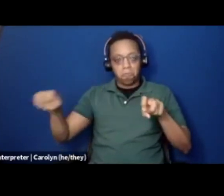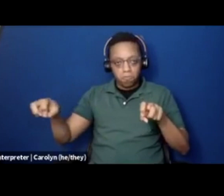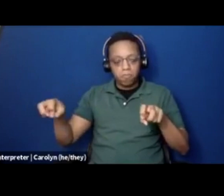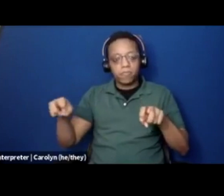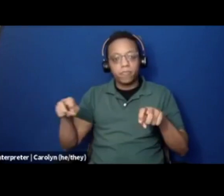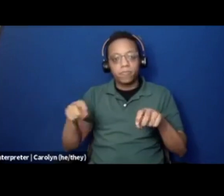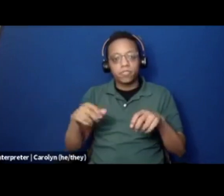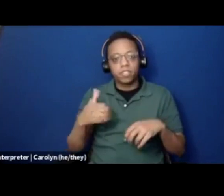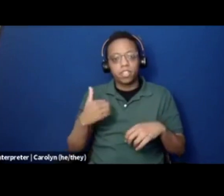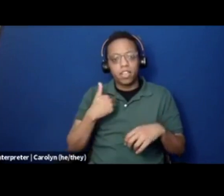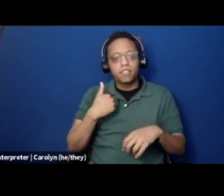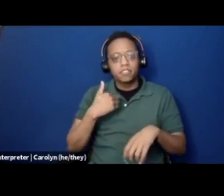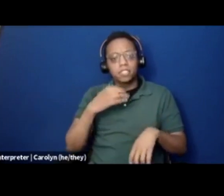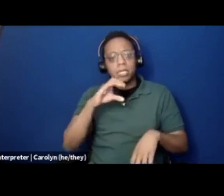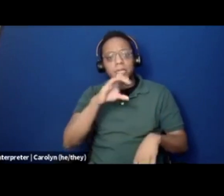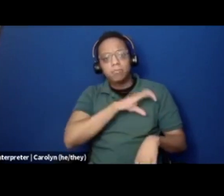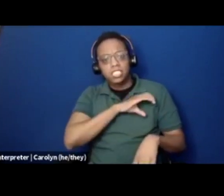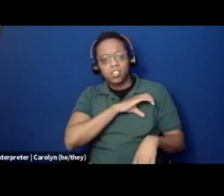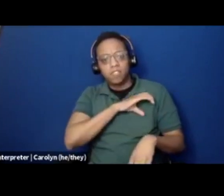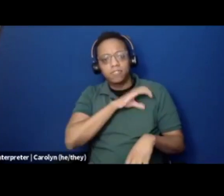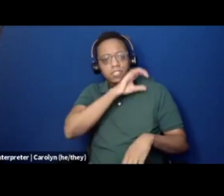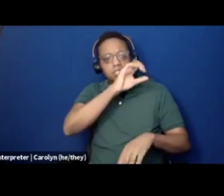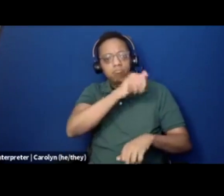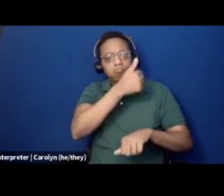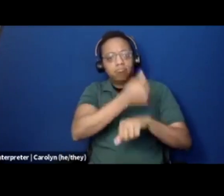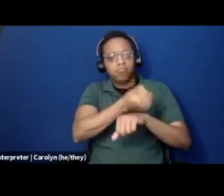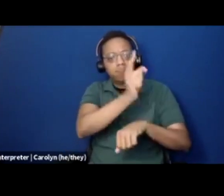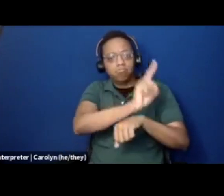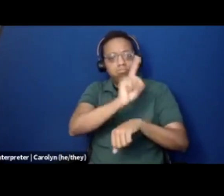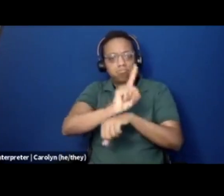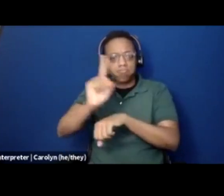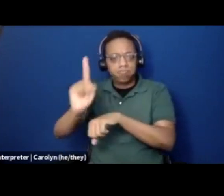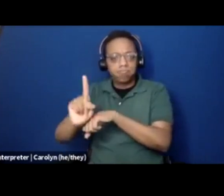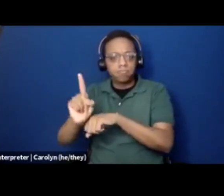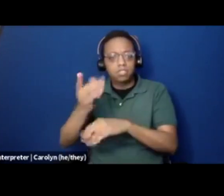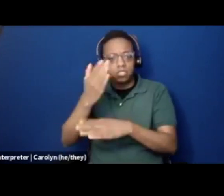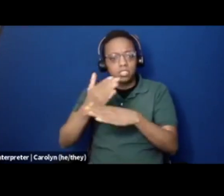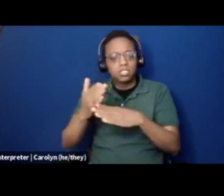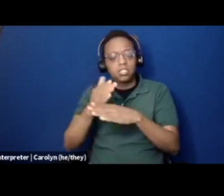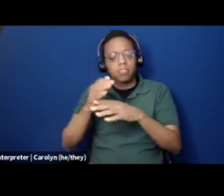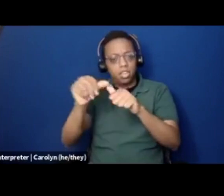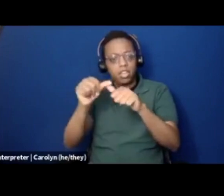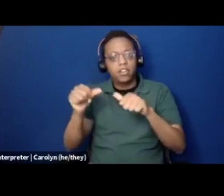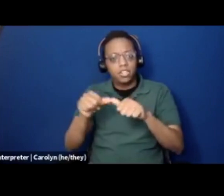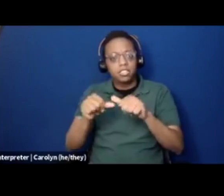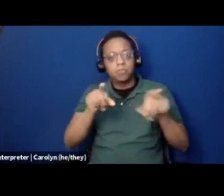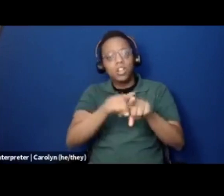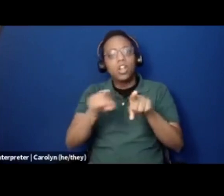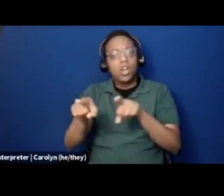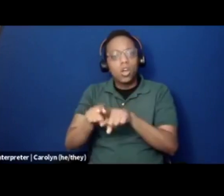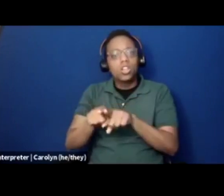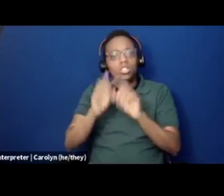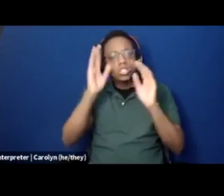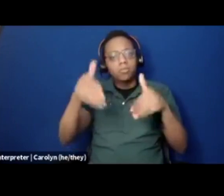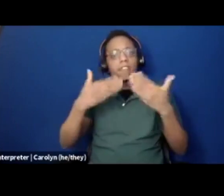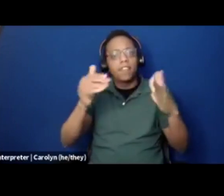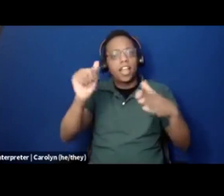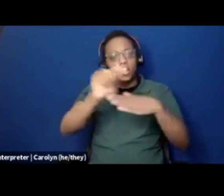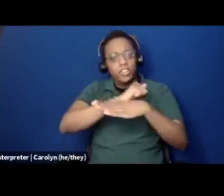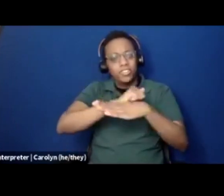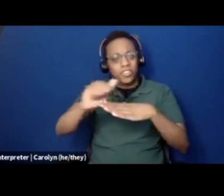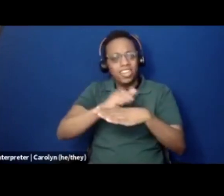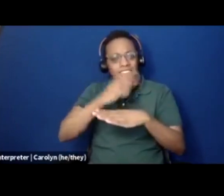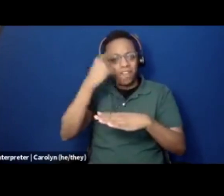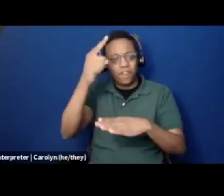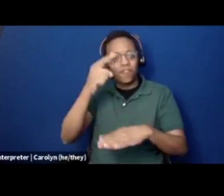certain areas, but also provide the, you know, the police department's training on how to work better with